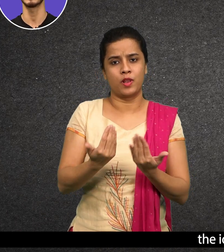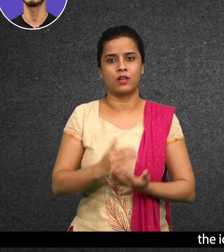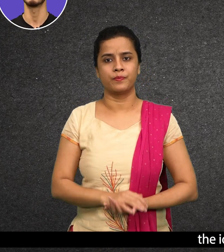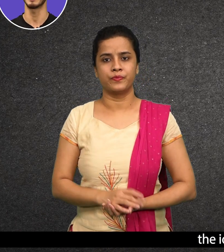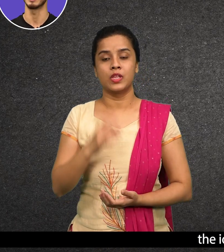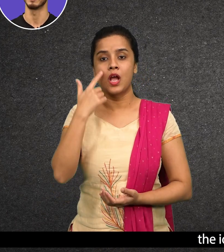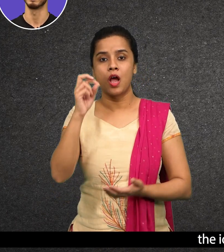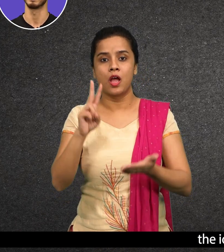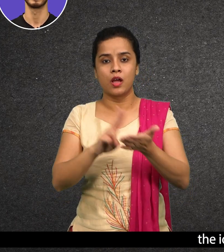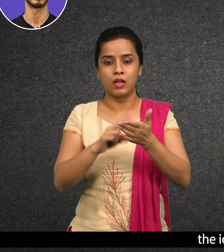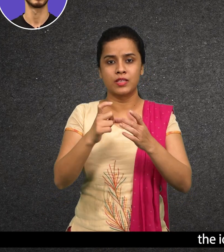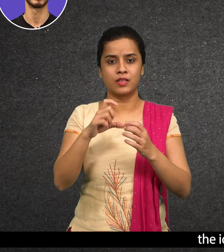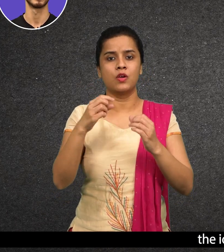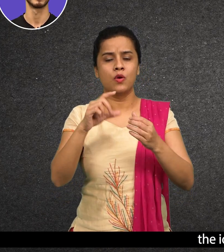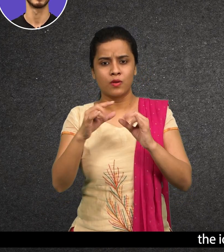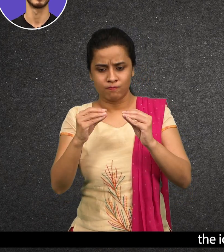ions are mobile.